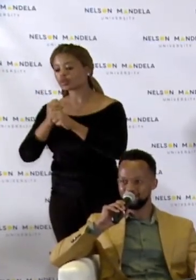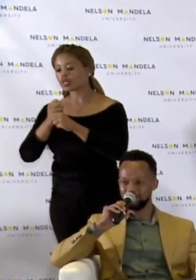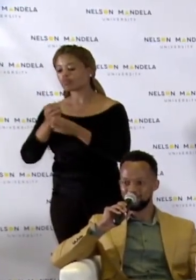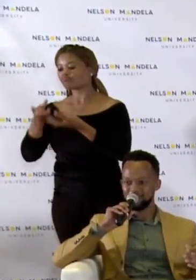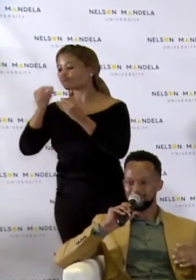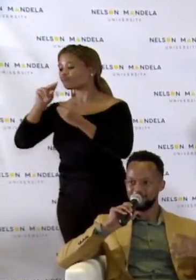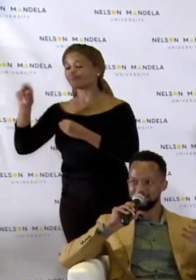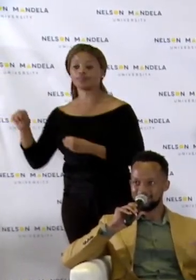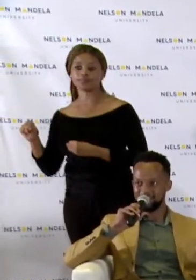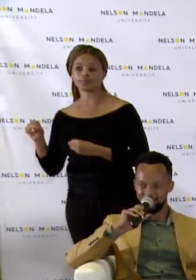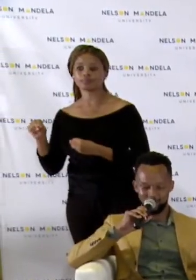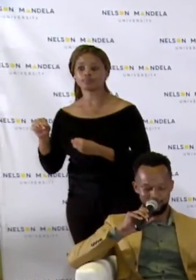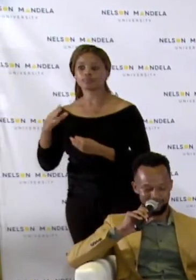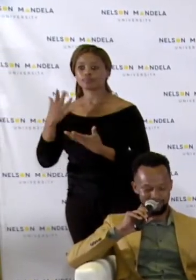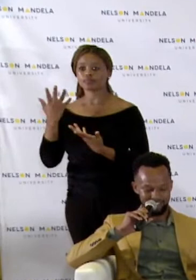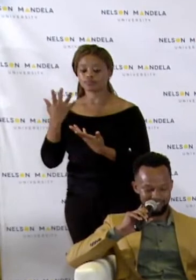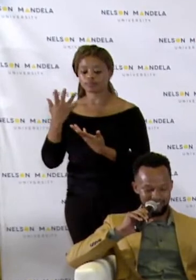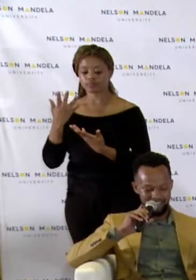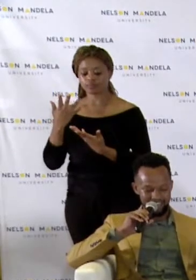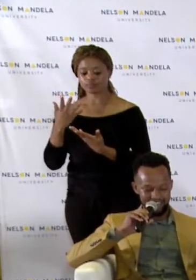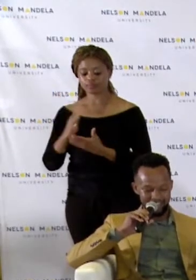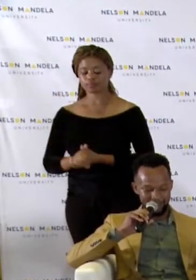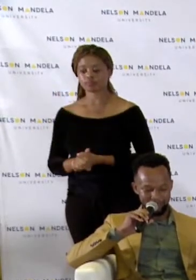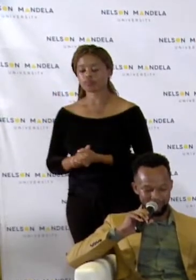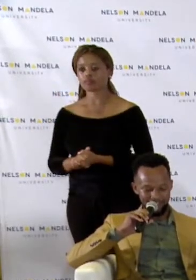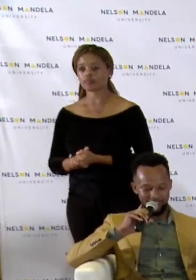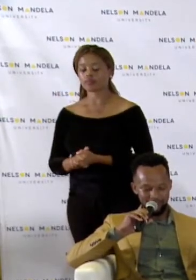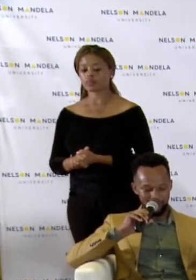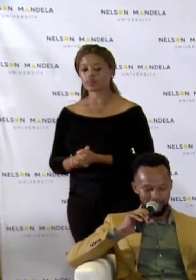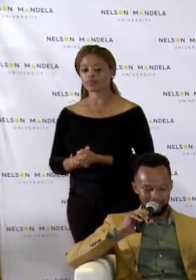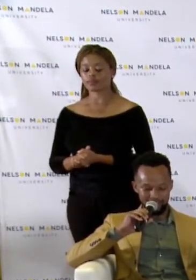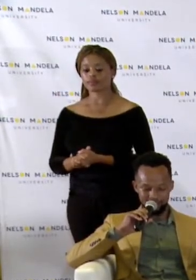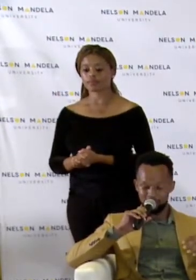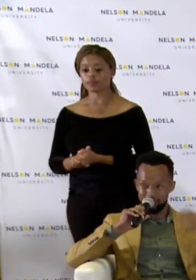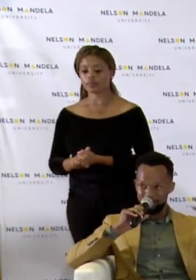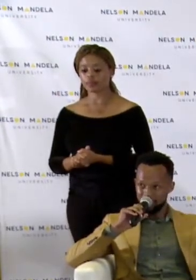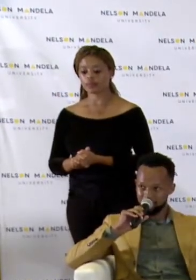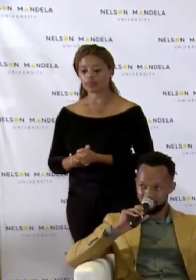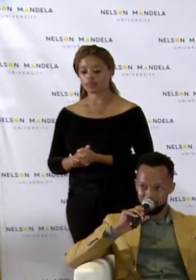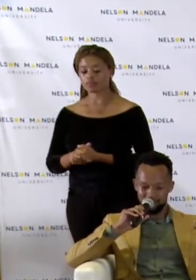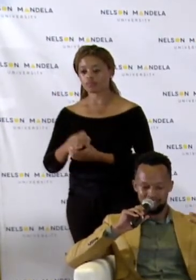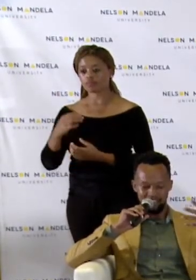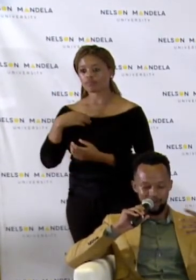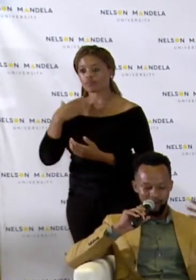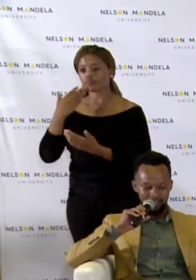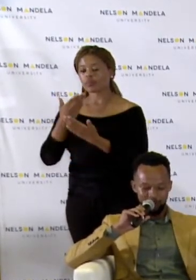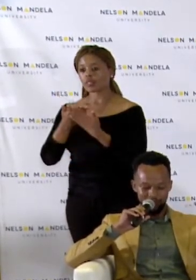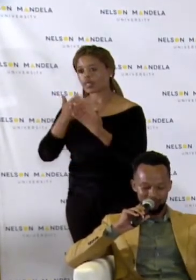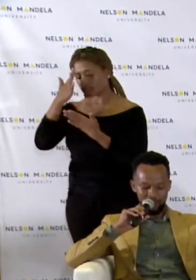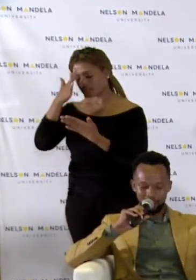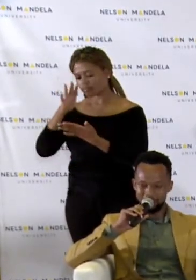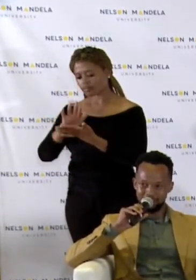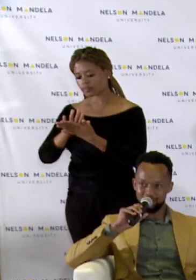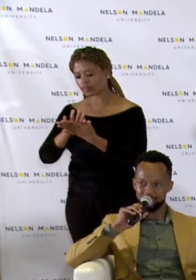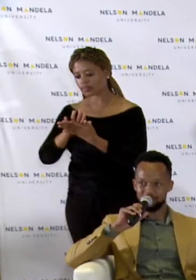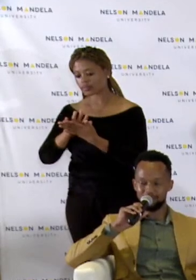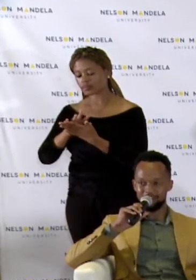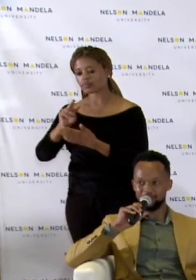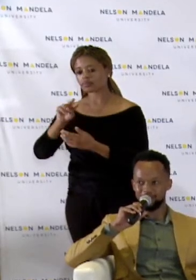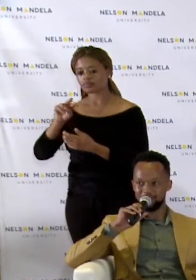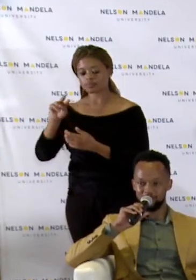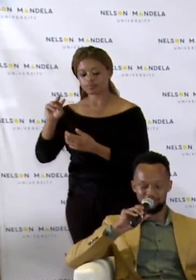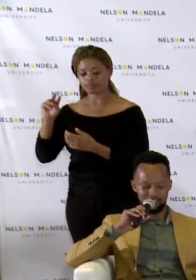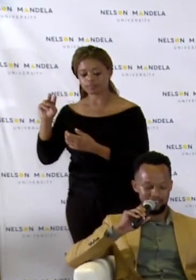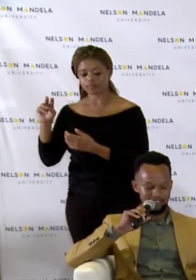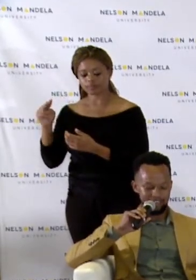degree, you know? You're not stuck to those things. And then when I searched, in contrast, what were the top searches in